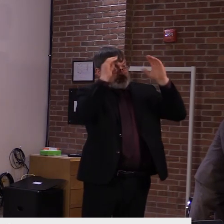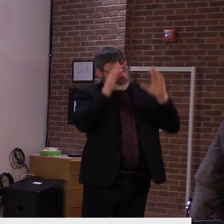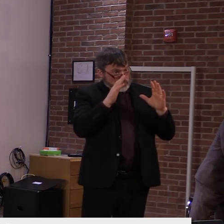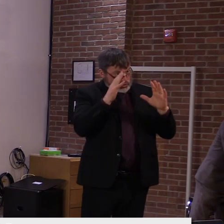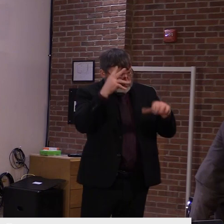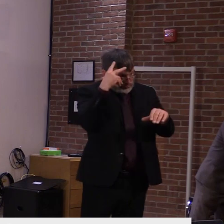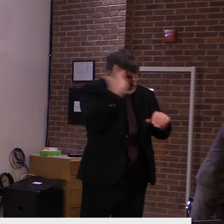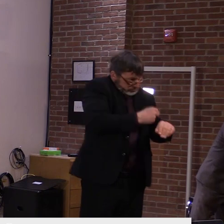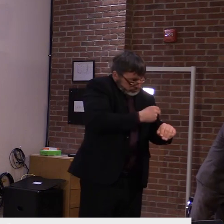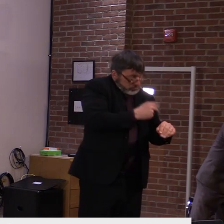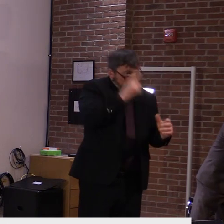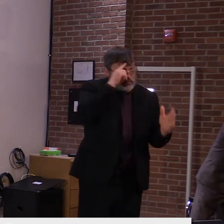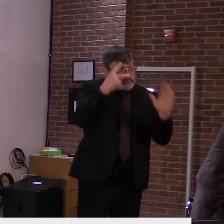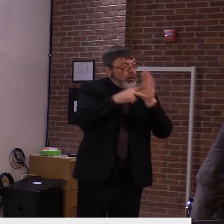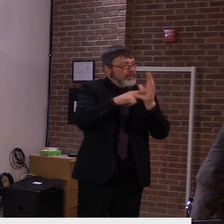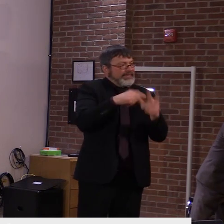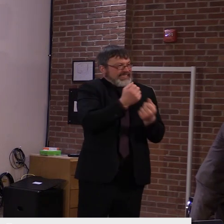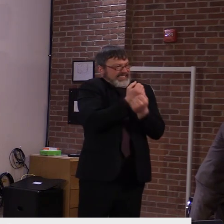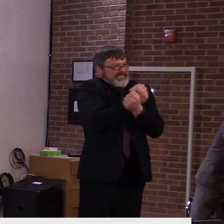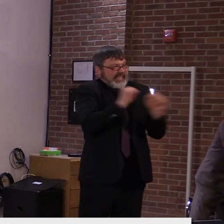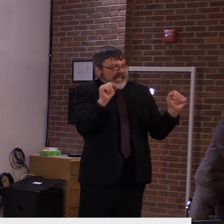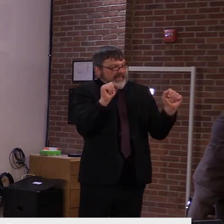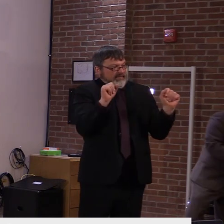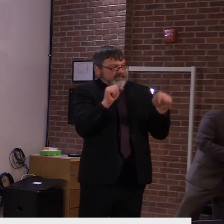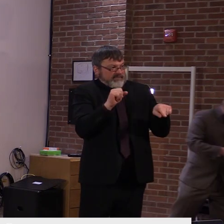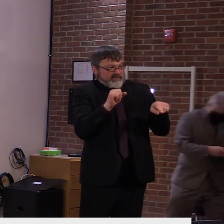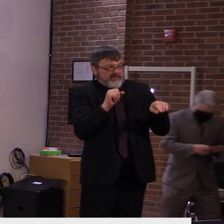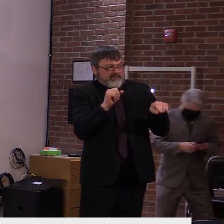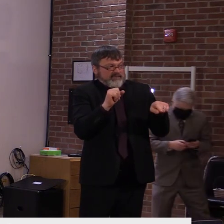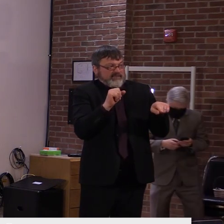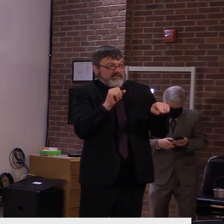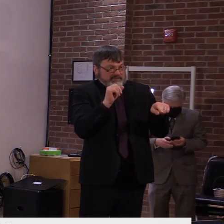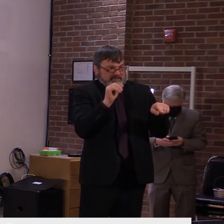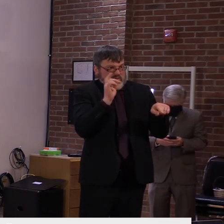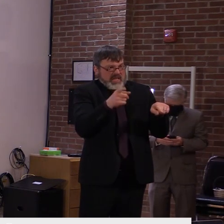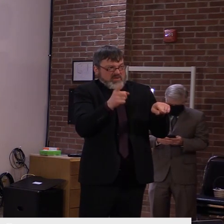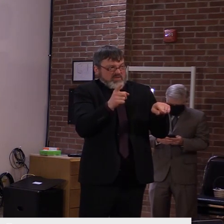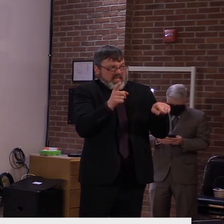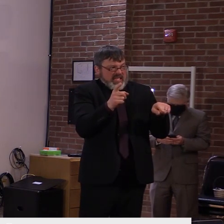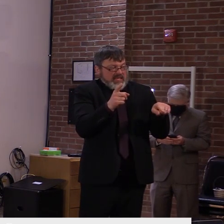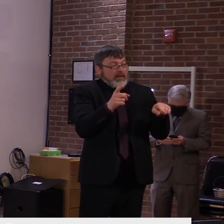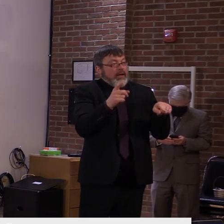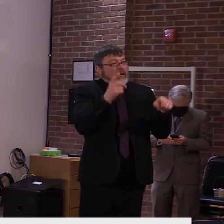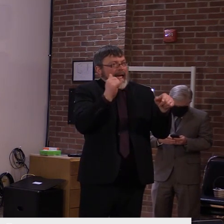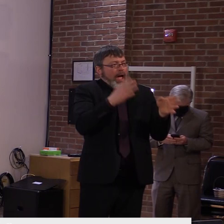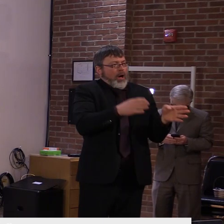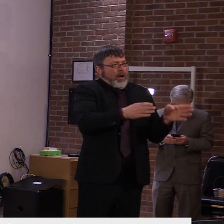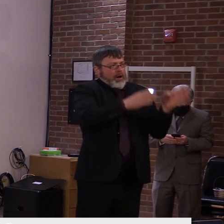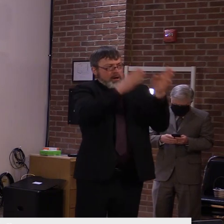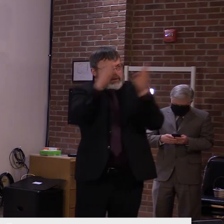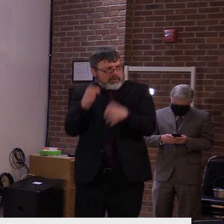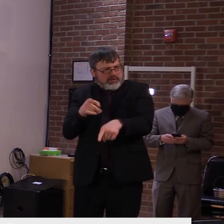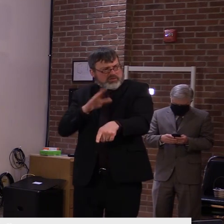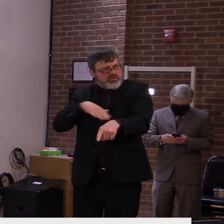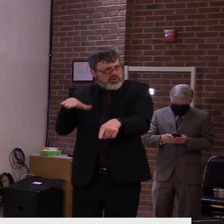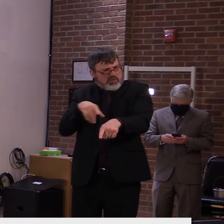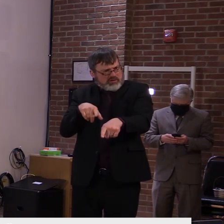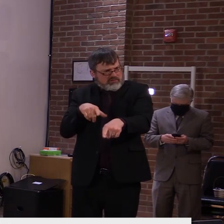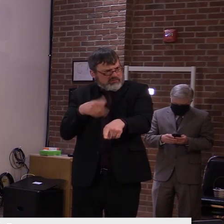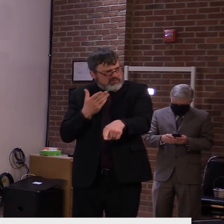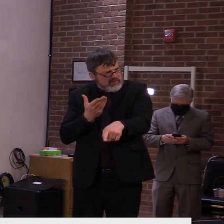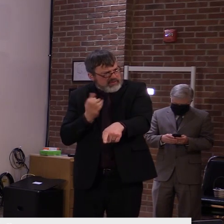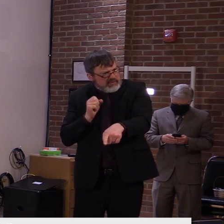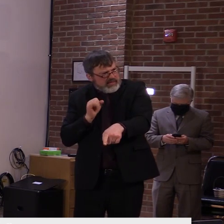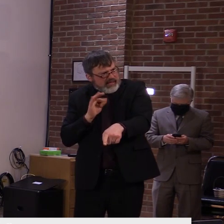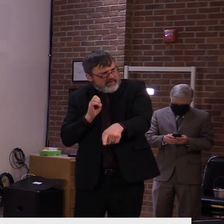getting around this question of kids going back into school and having them be safe, I'm not sure how low you're imagining the age bands for the